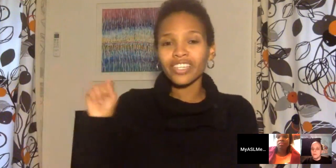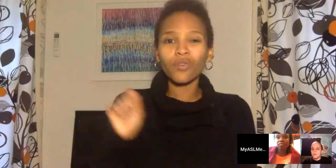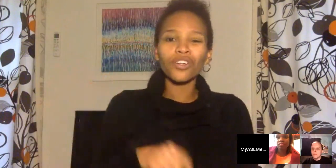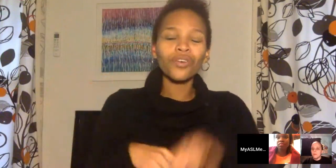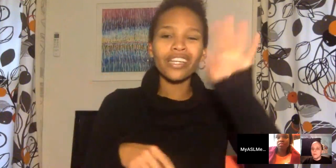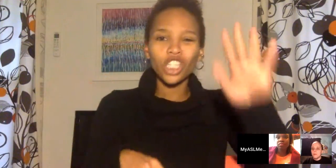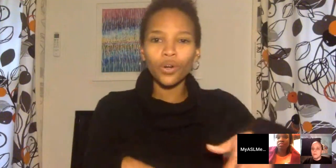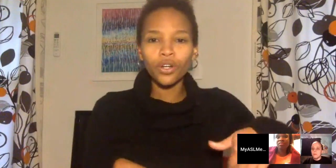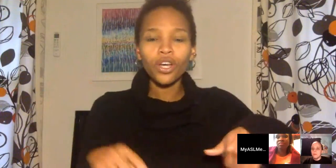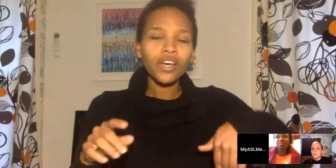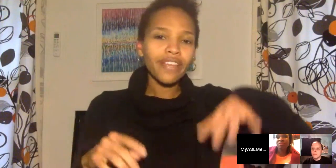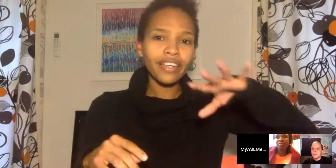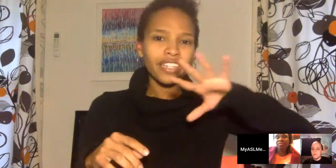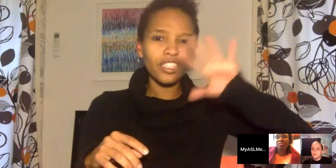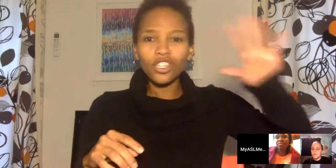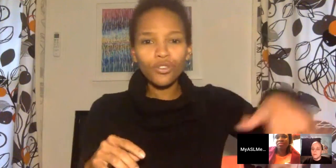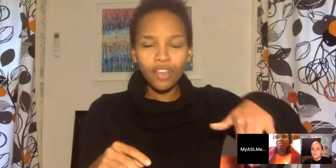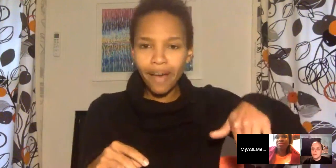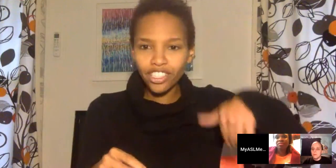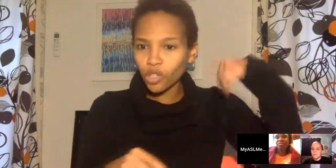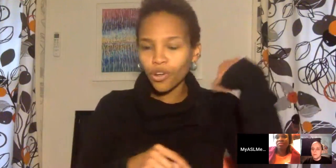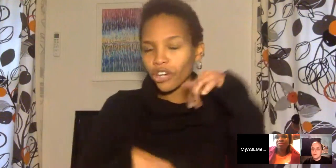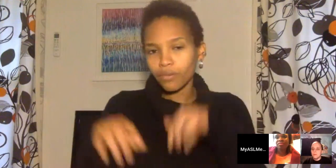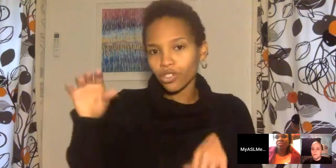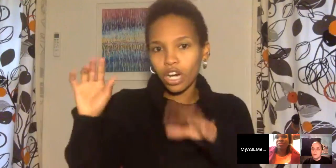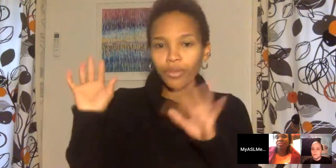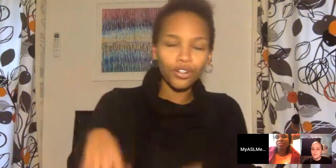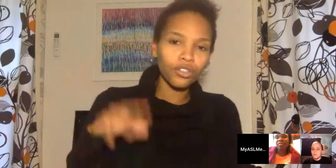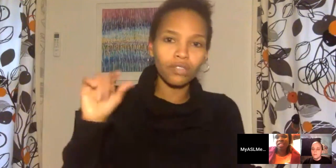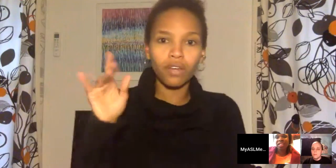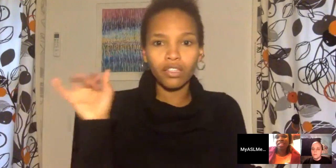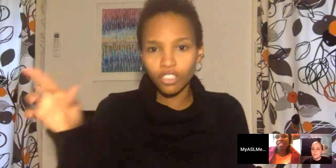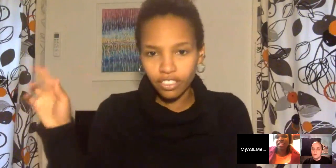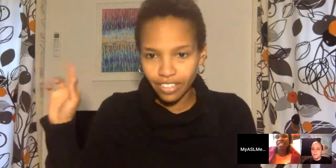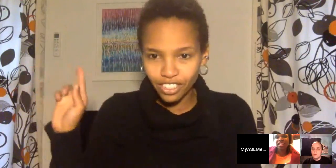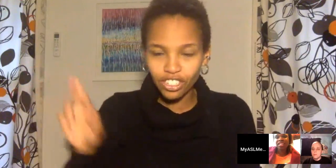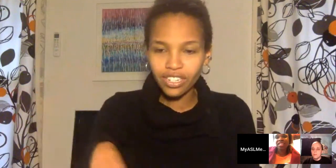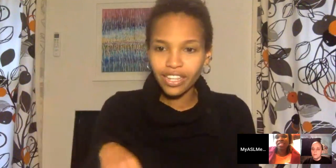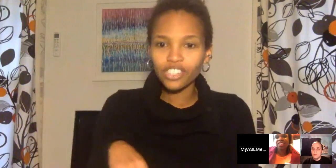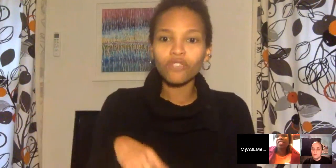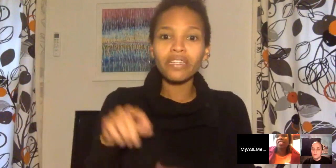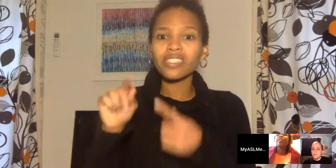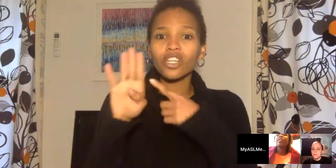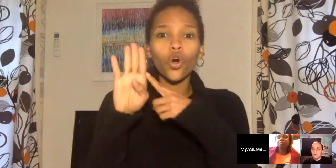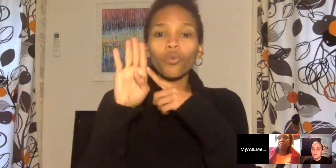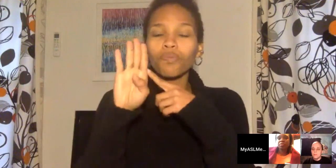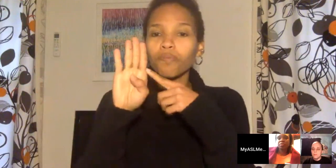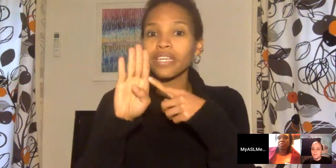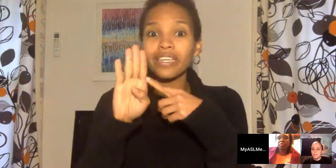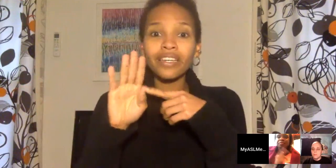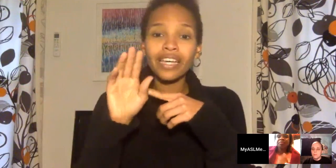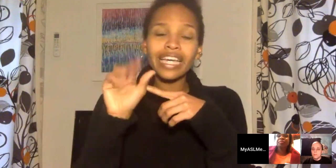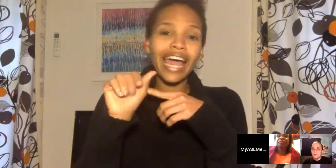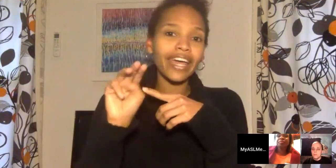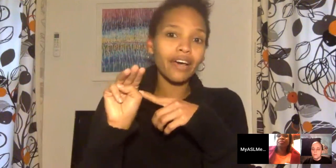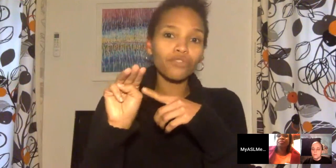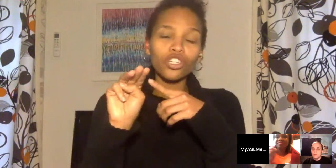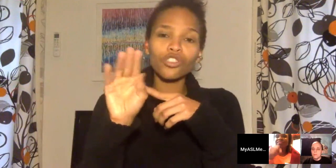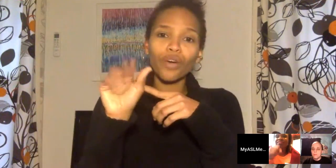well, you guys know that it's the Youth Ambassador Program, so I'm your Youth Ambassador. And she does that. She misses the B, AM. She goes right